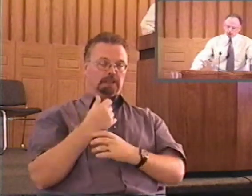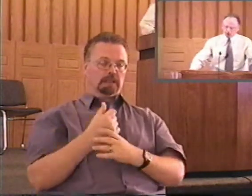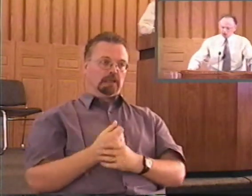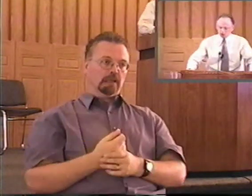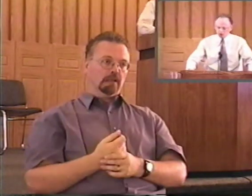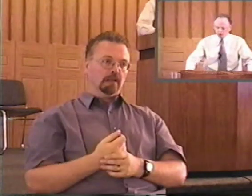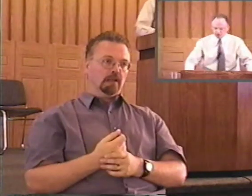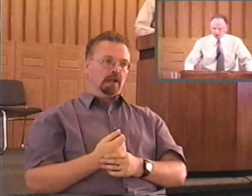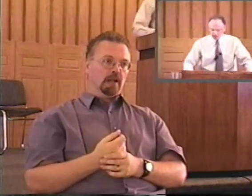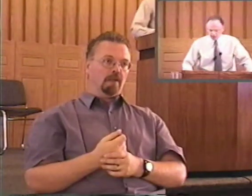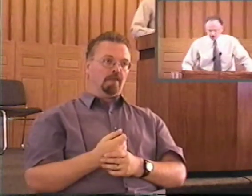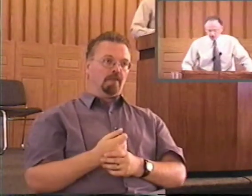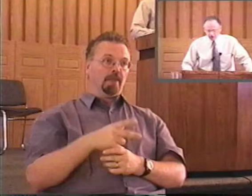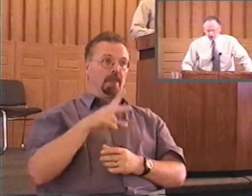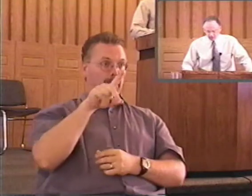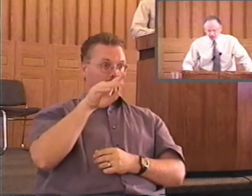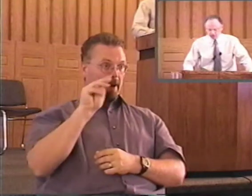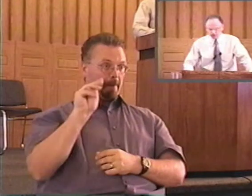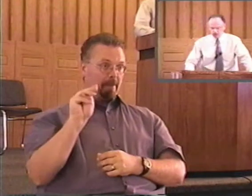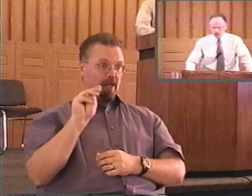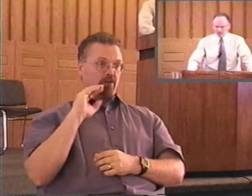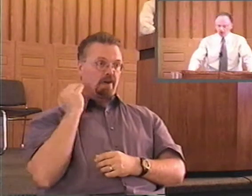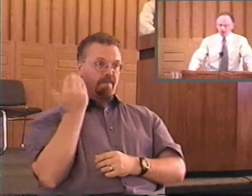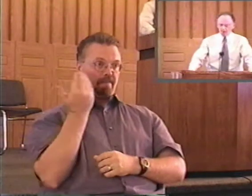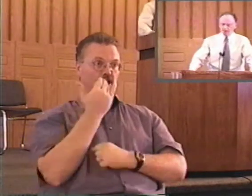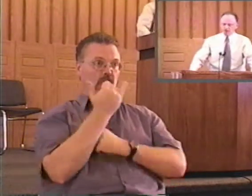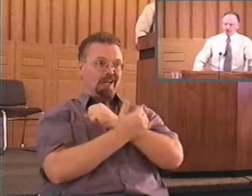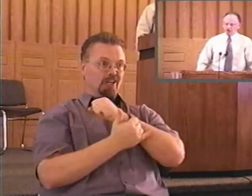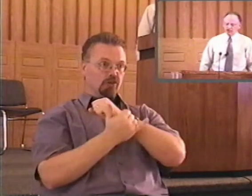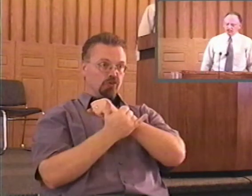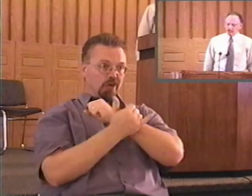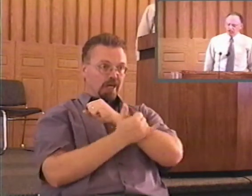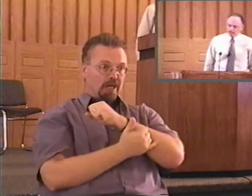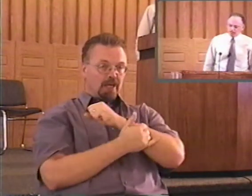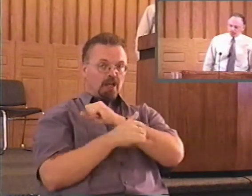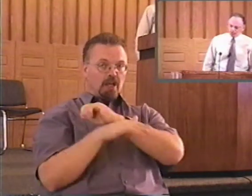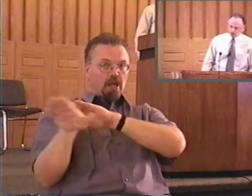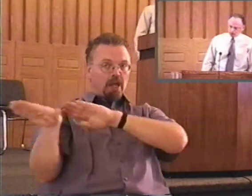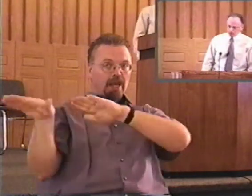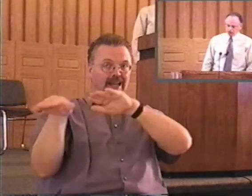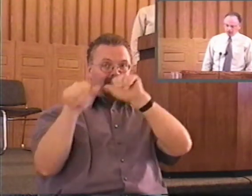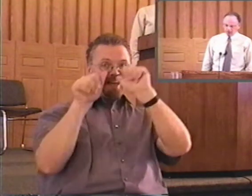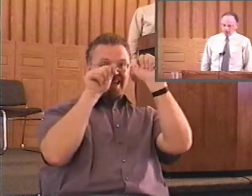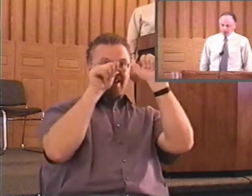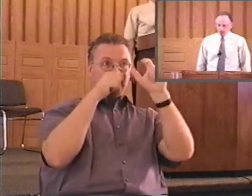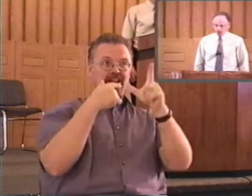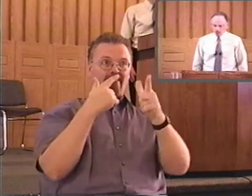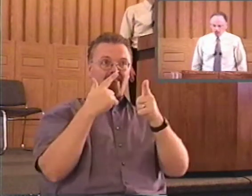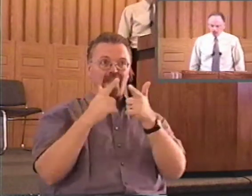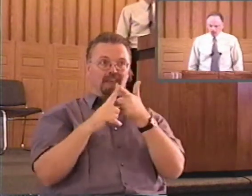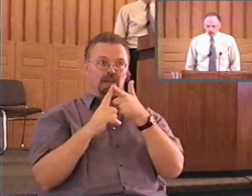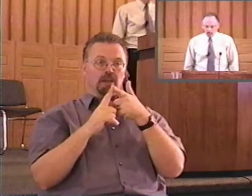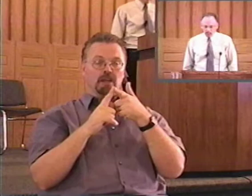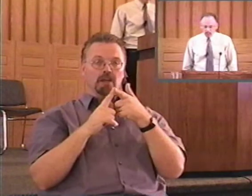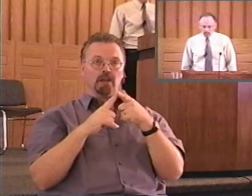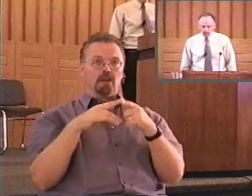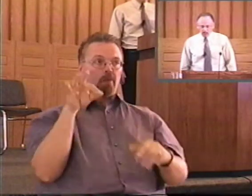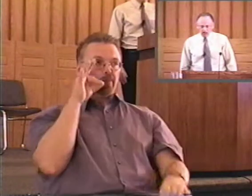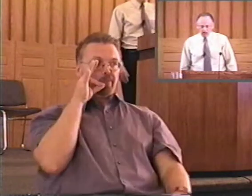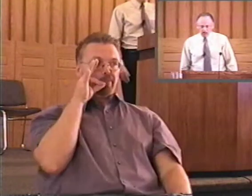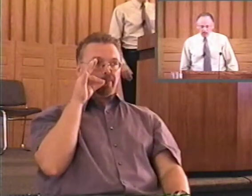If the Prime Minister of this country does leave office and then light up his joint,